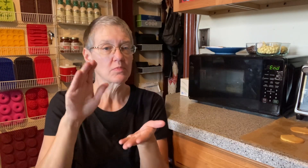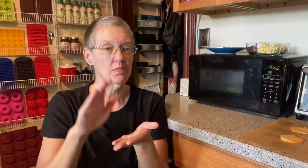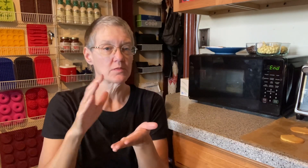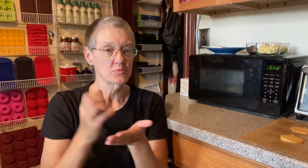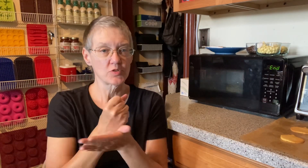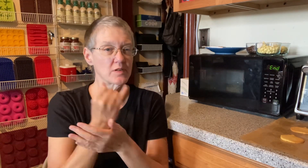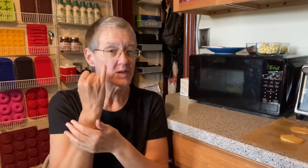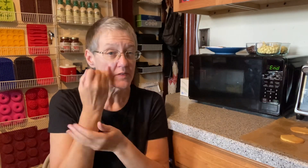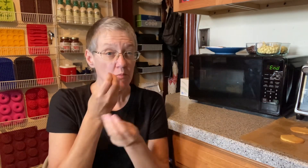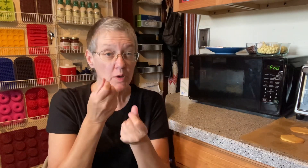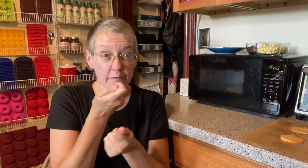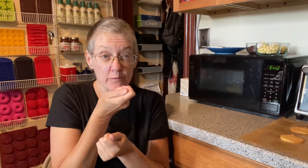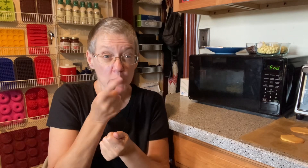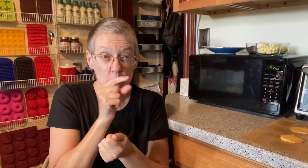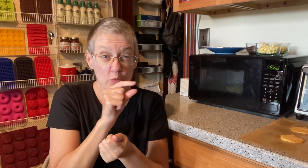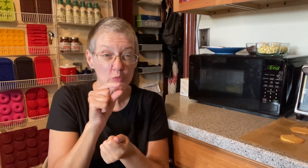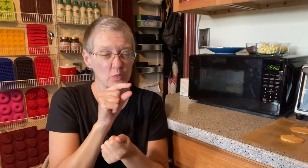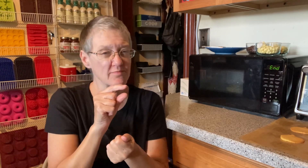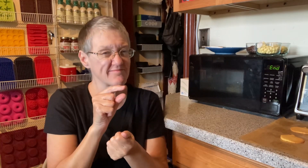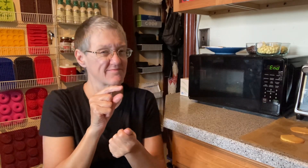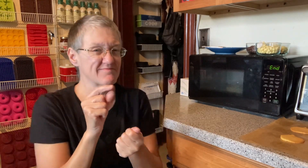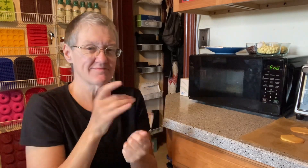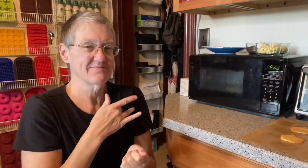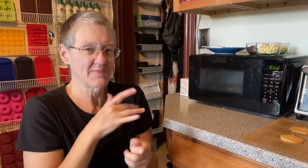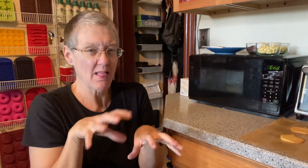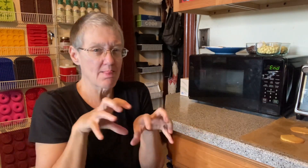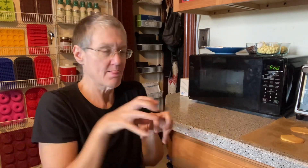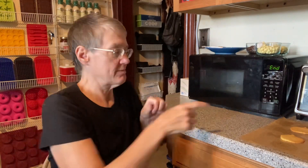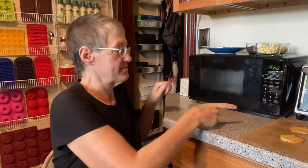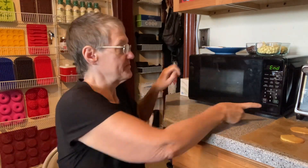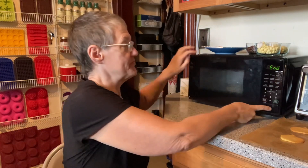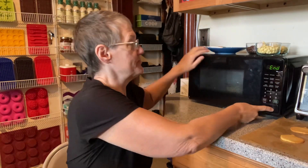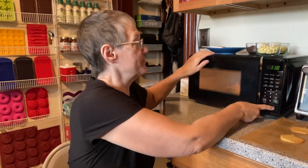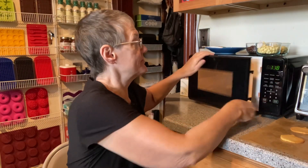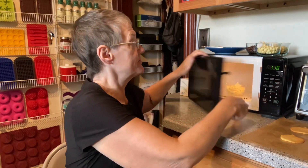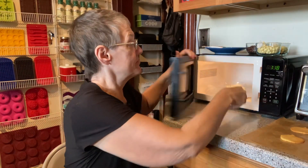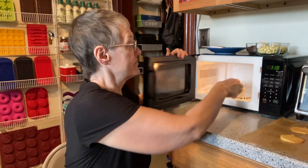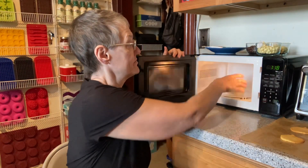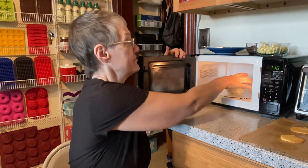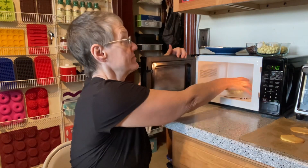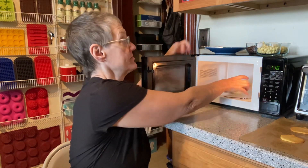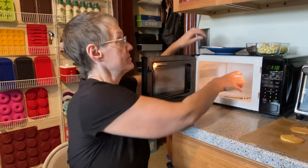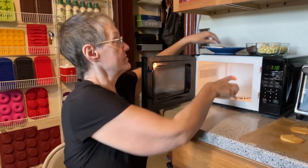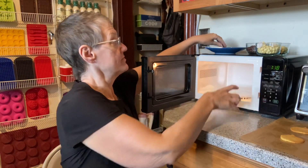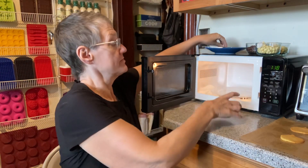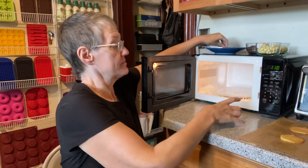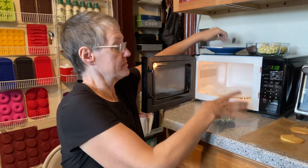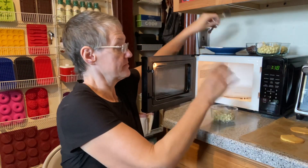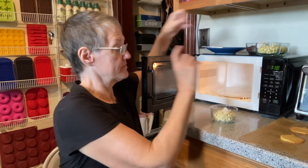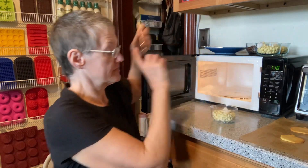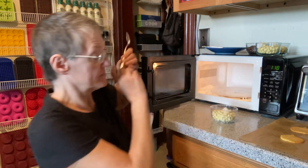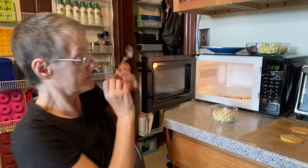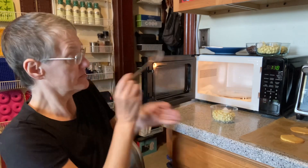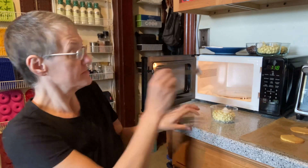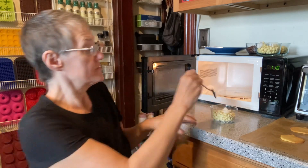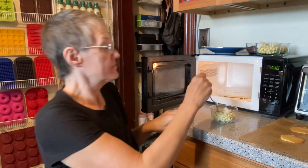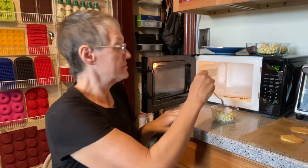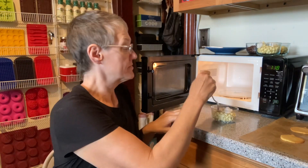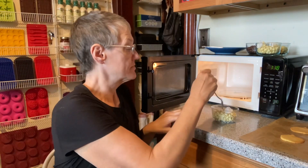Now, the more volume of chocolate, the less that'll happen. But when you just microwave a few, it'll seize